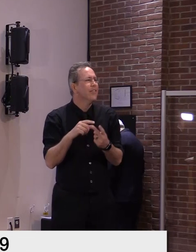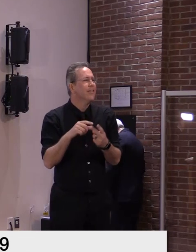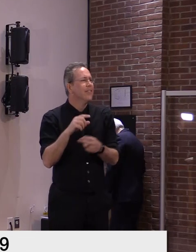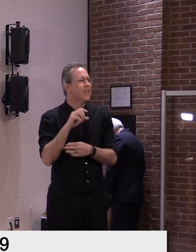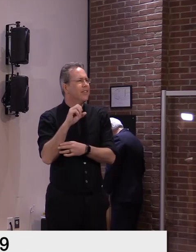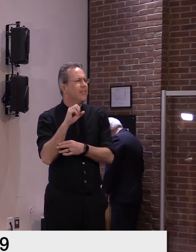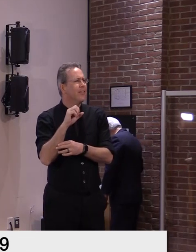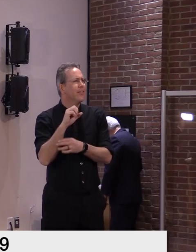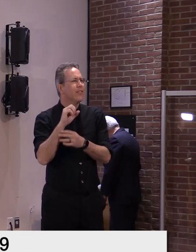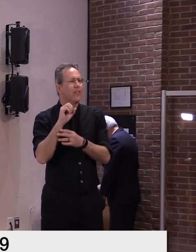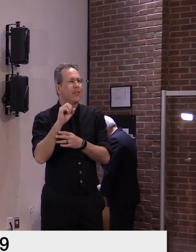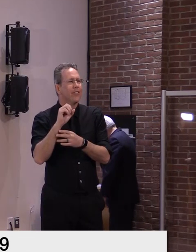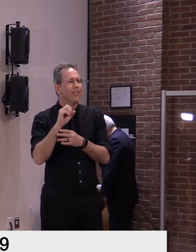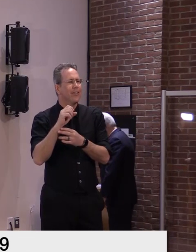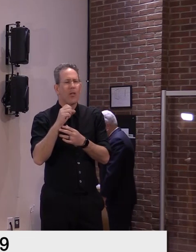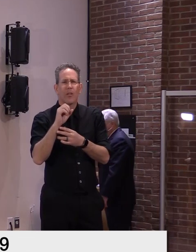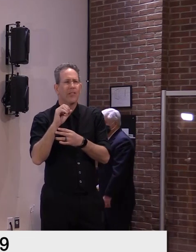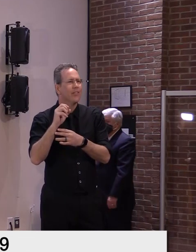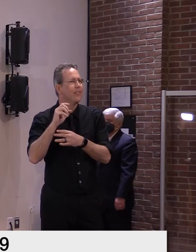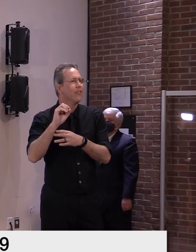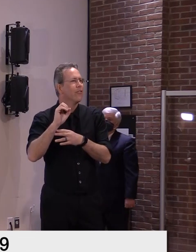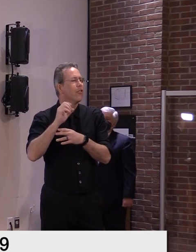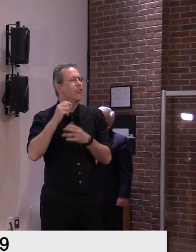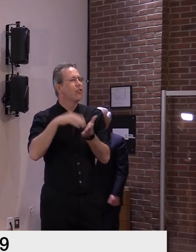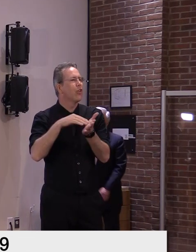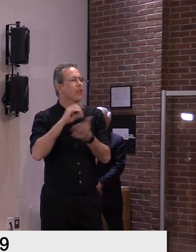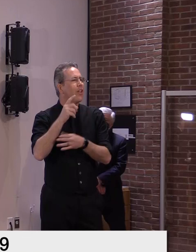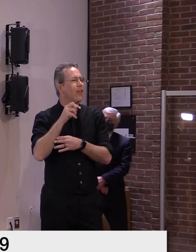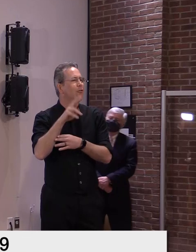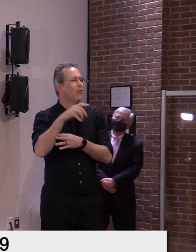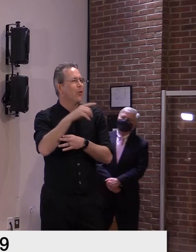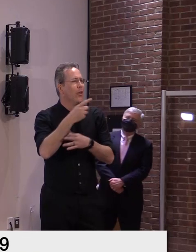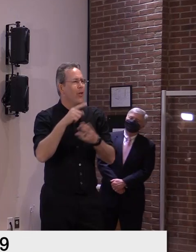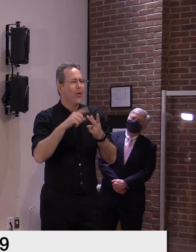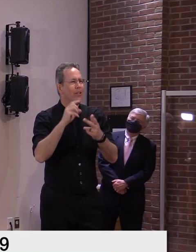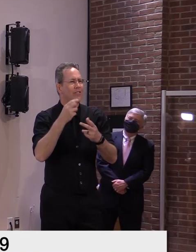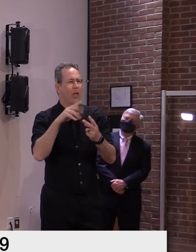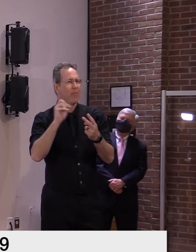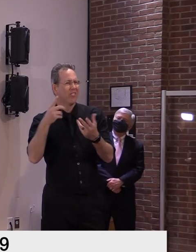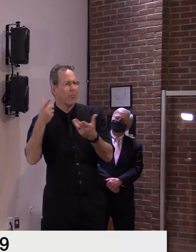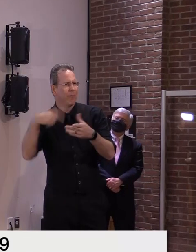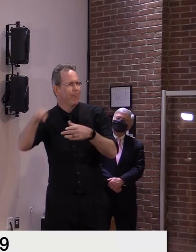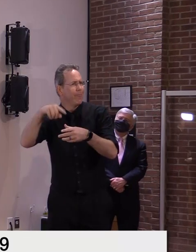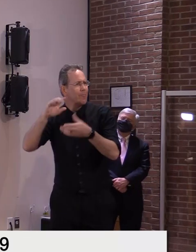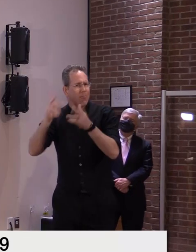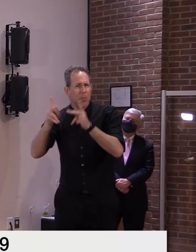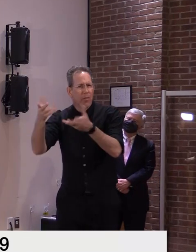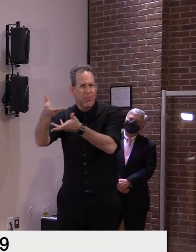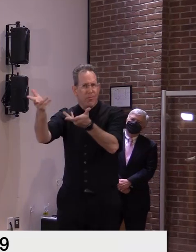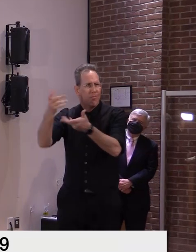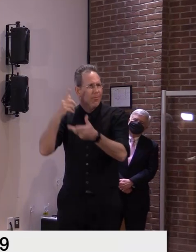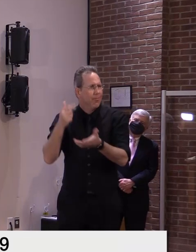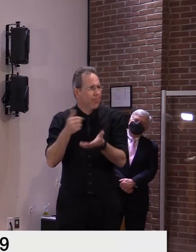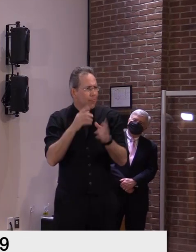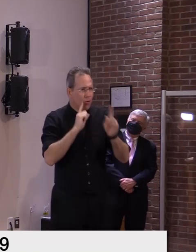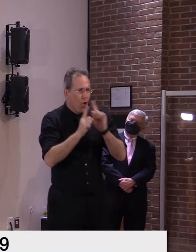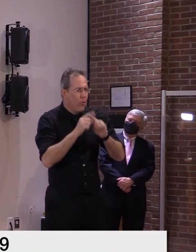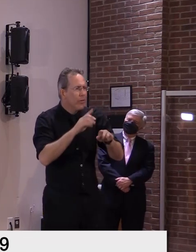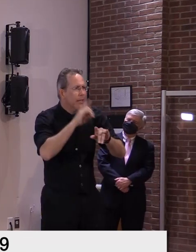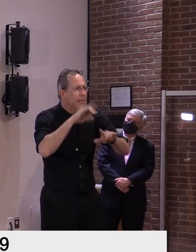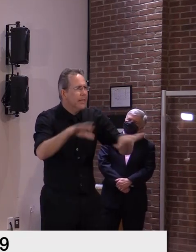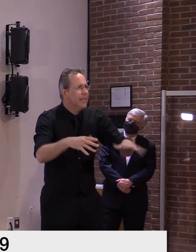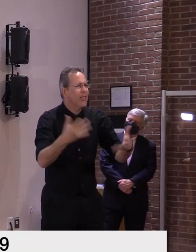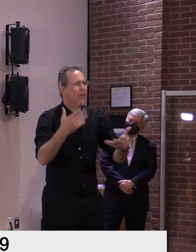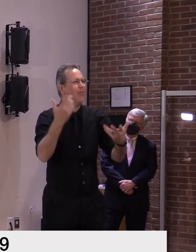well to kids can tell these people that might be afraid of needles and society and what's going on?